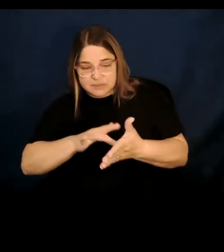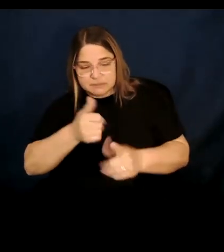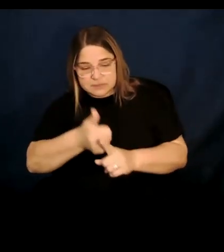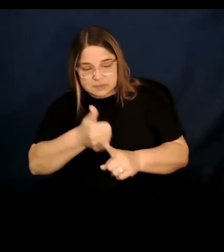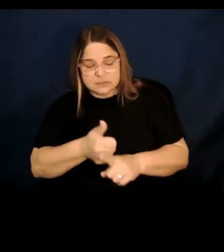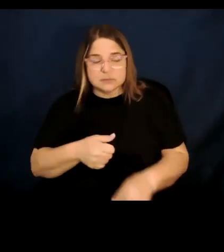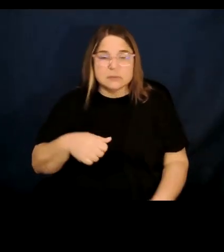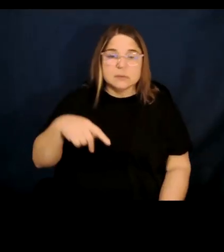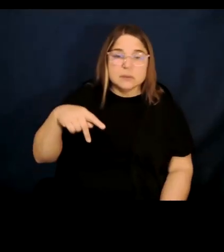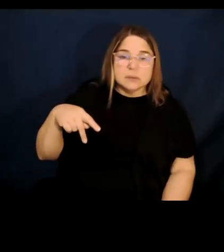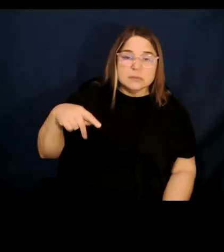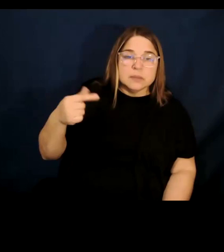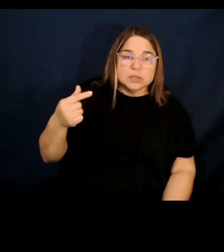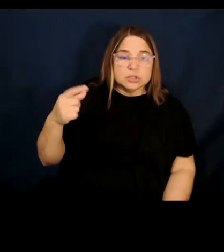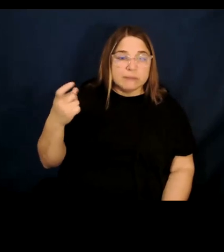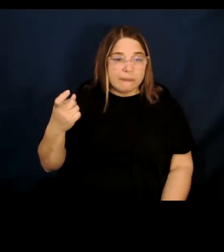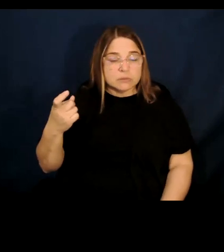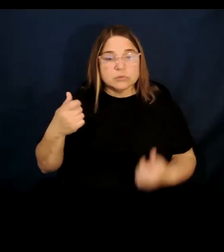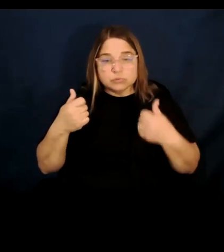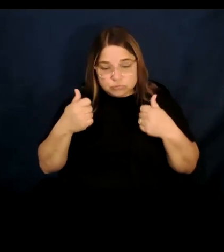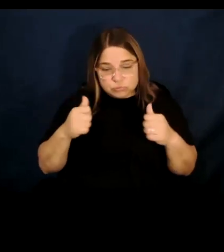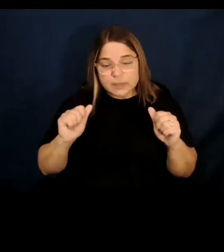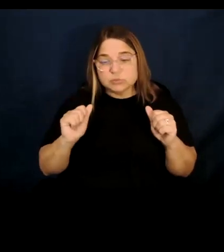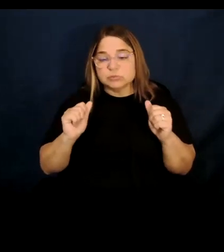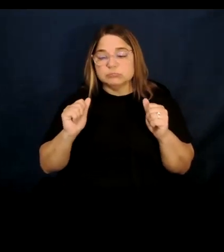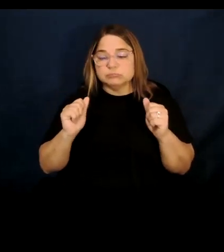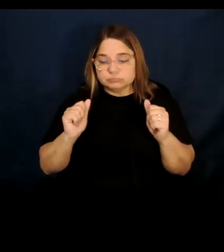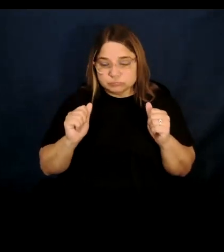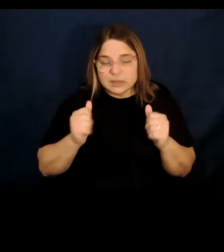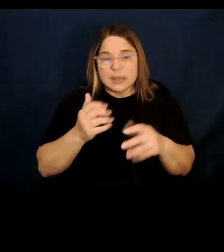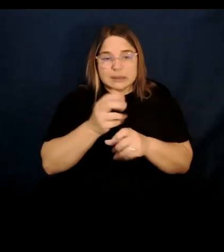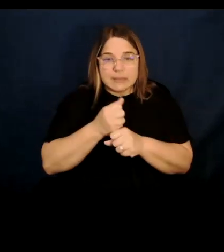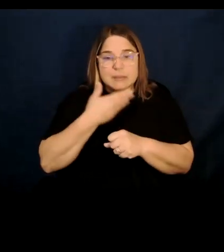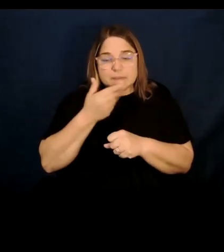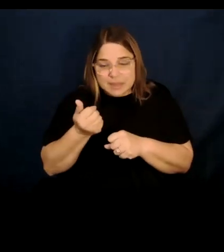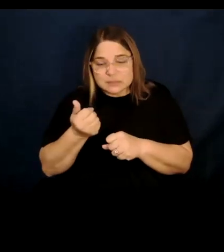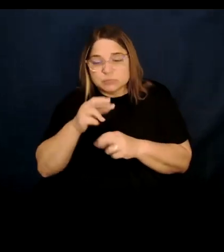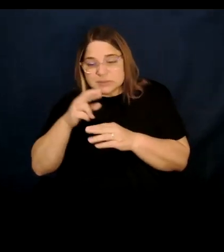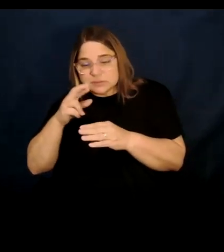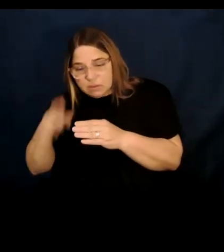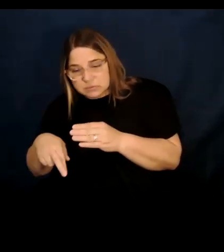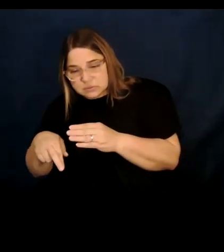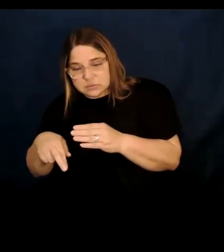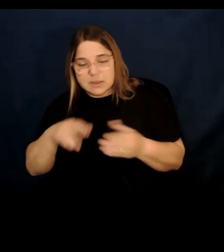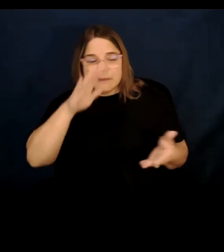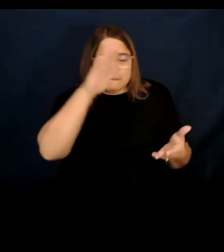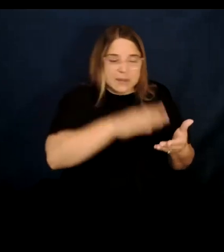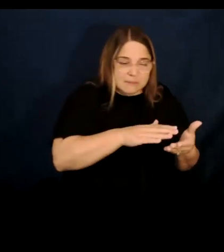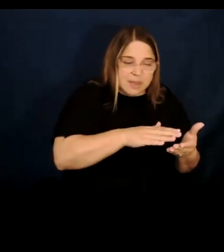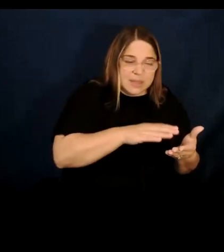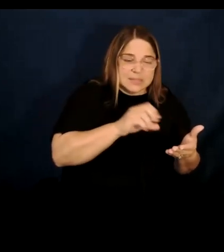to optimize drug therapy, achieve the best results while minimizing side effects, preventing